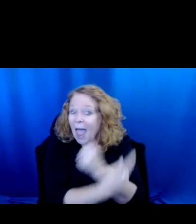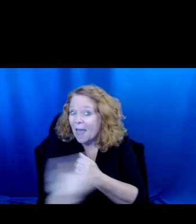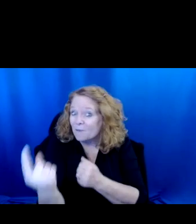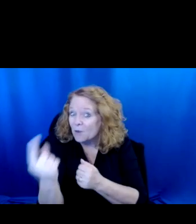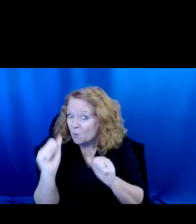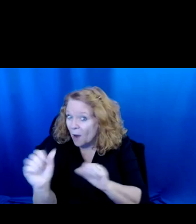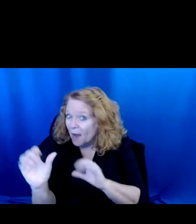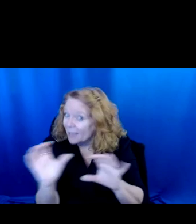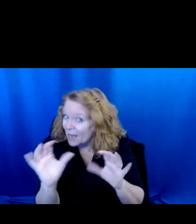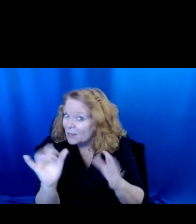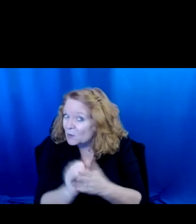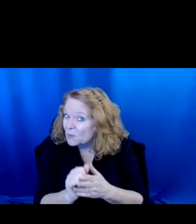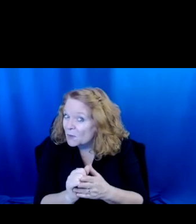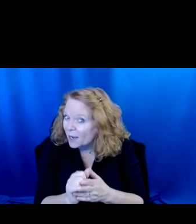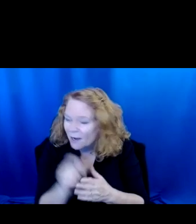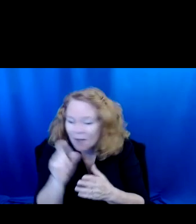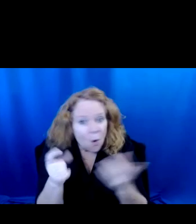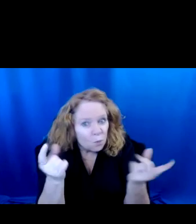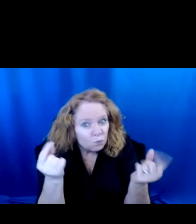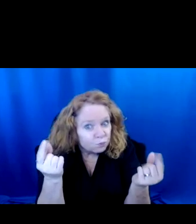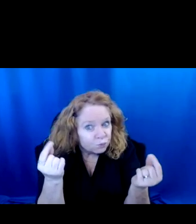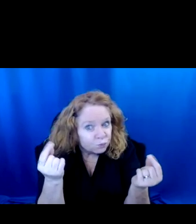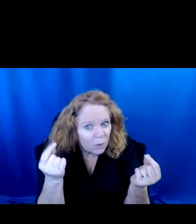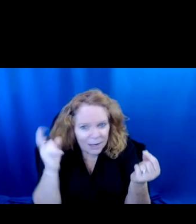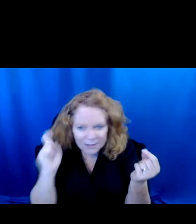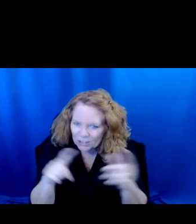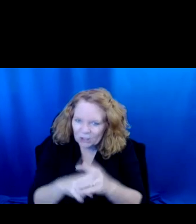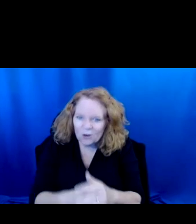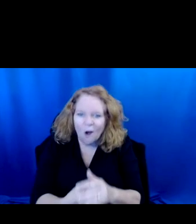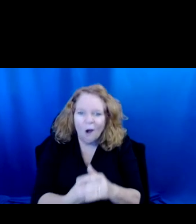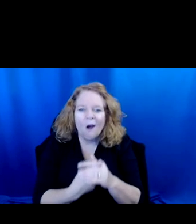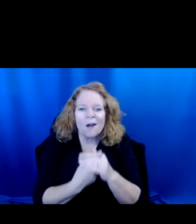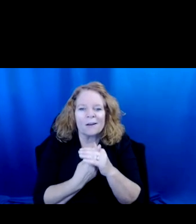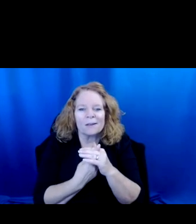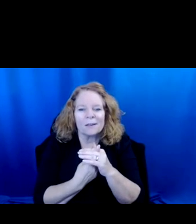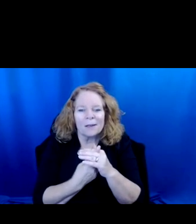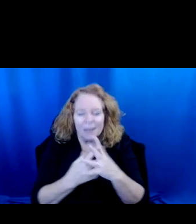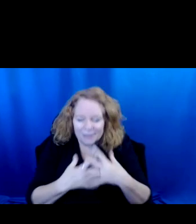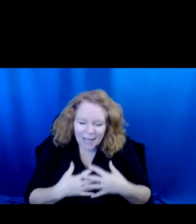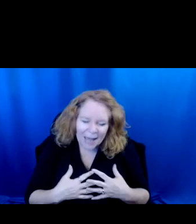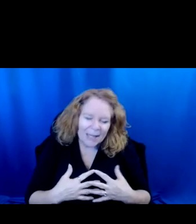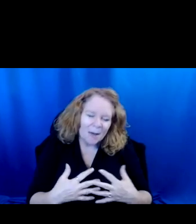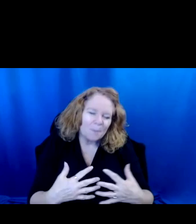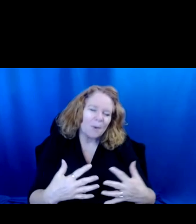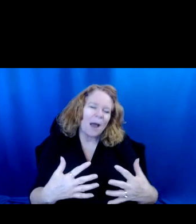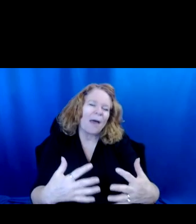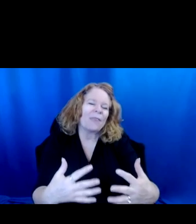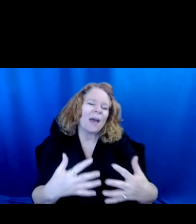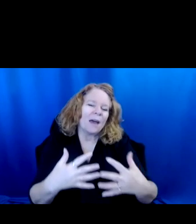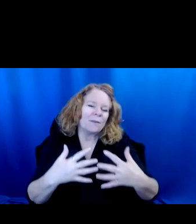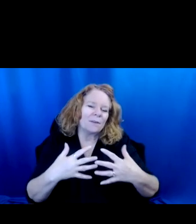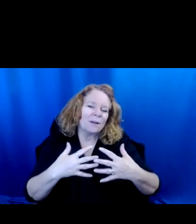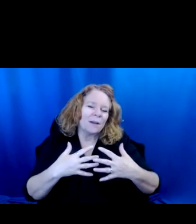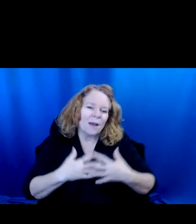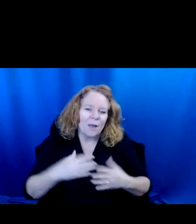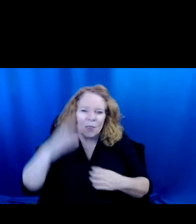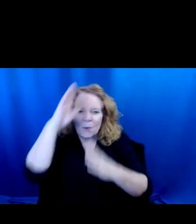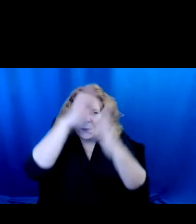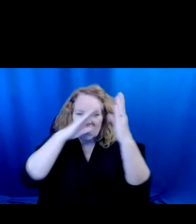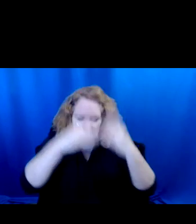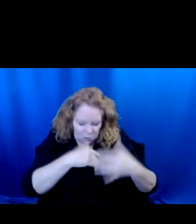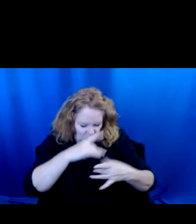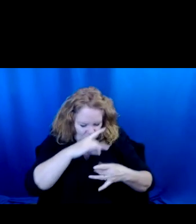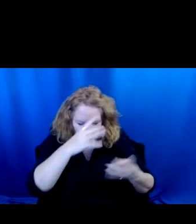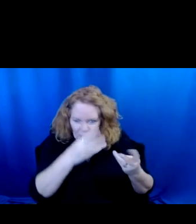Everyone can do it. All you have to do is start. So take a breath and let go of